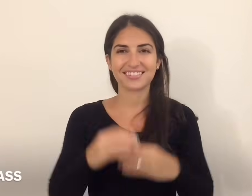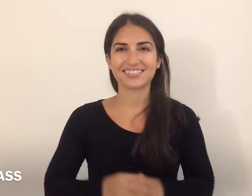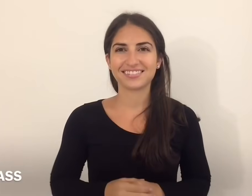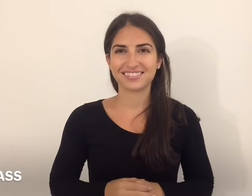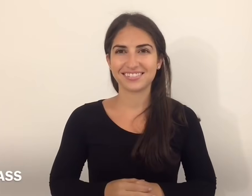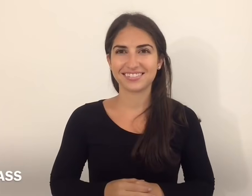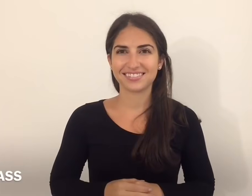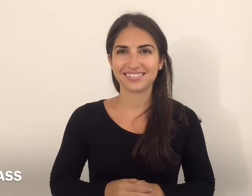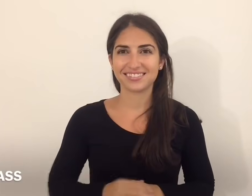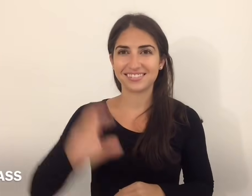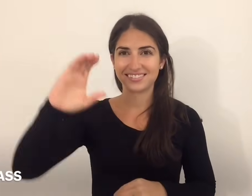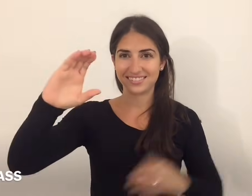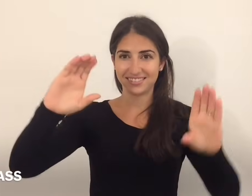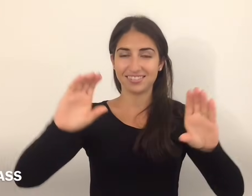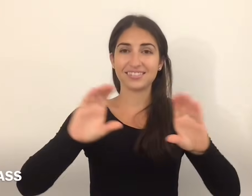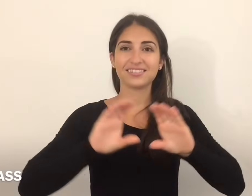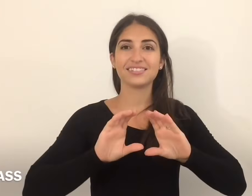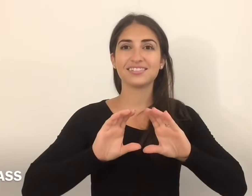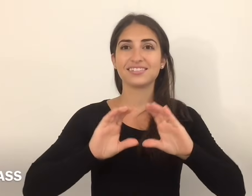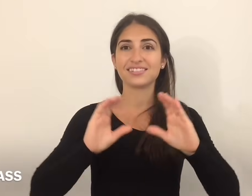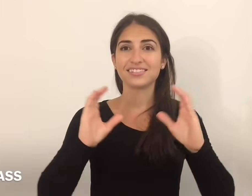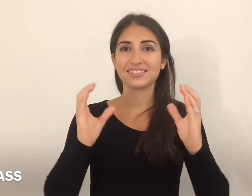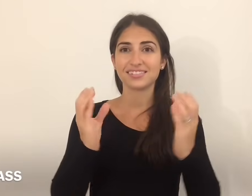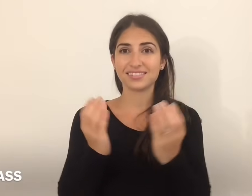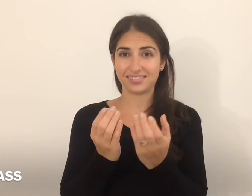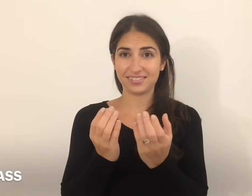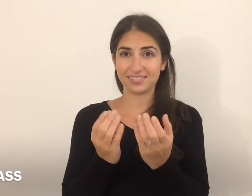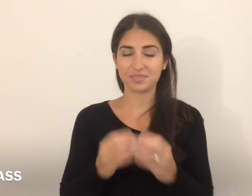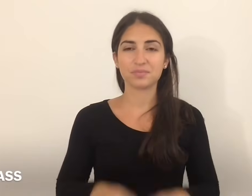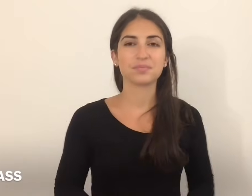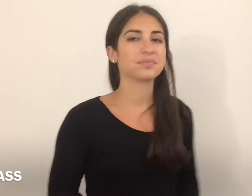Class. So this is the hand shape, it goes in a circle.